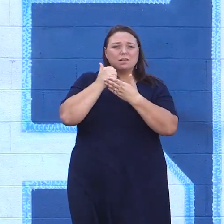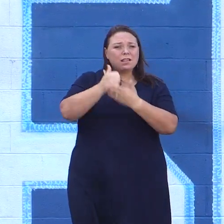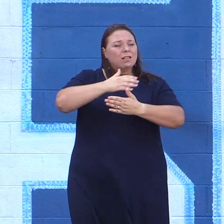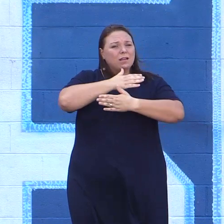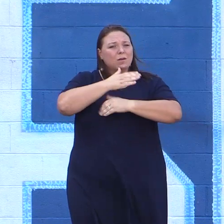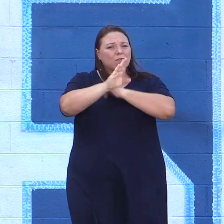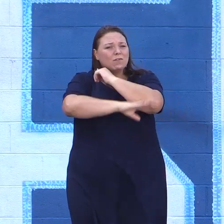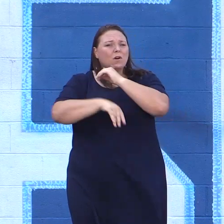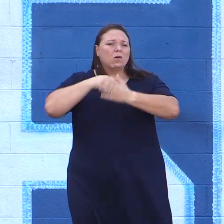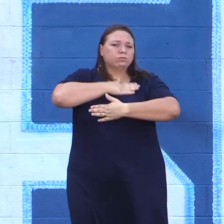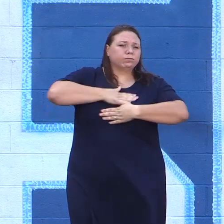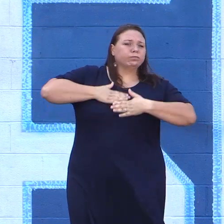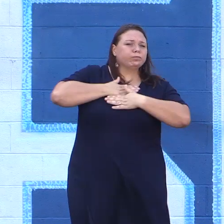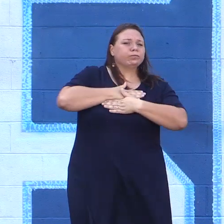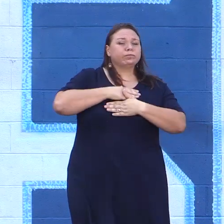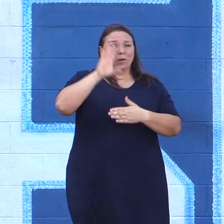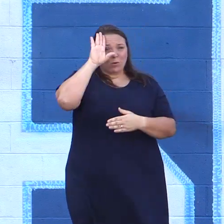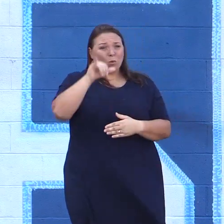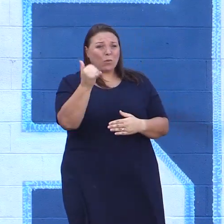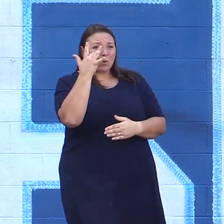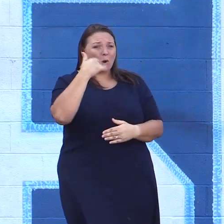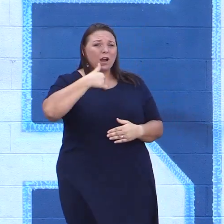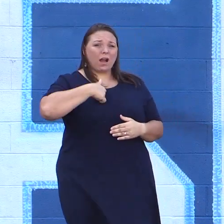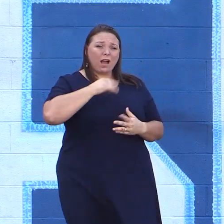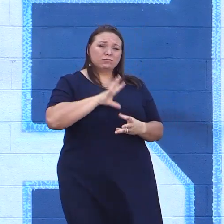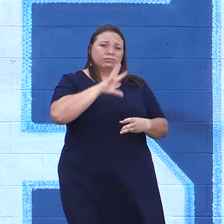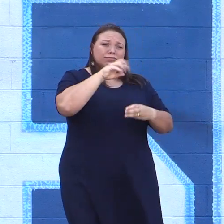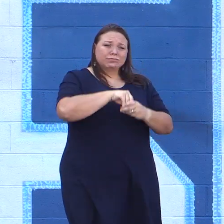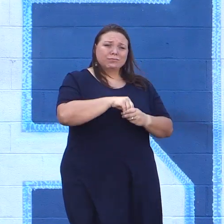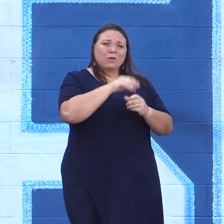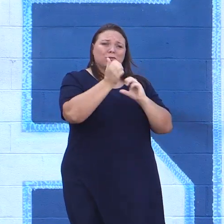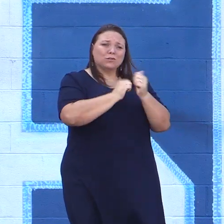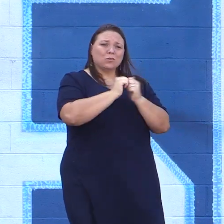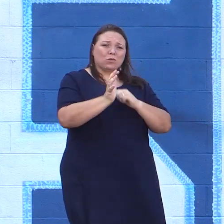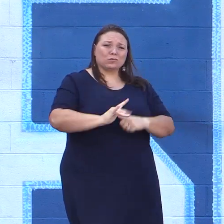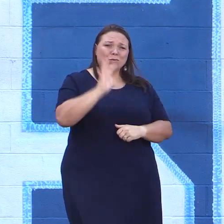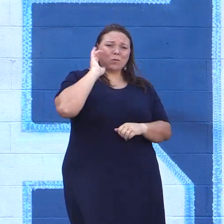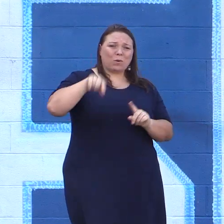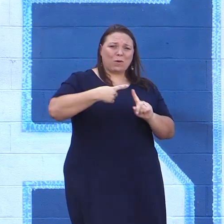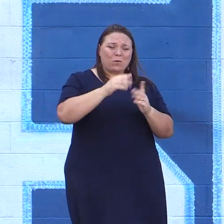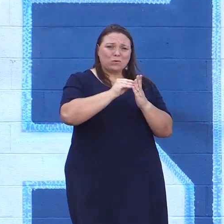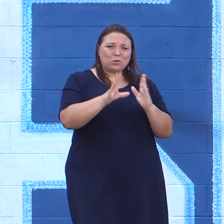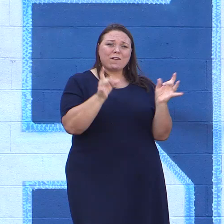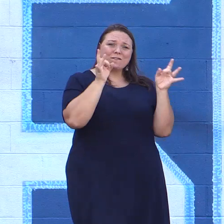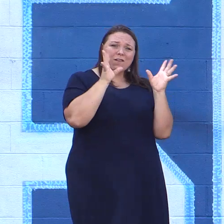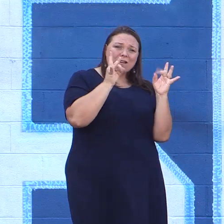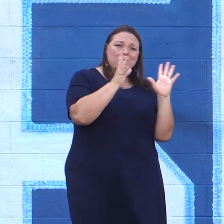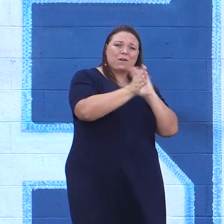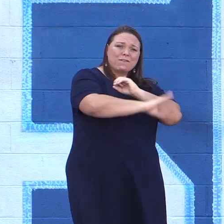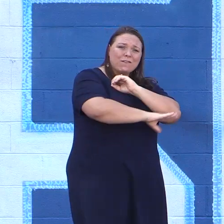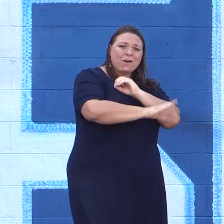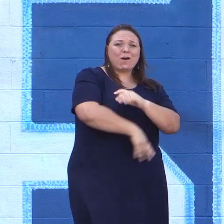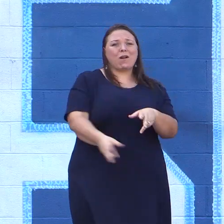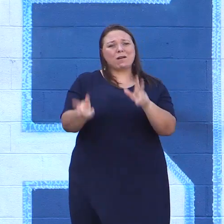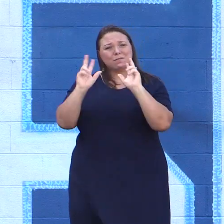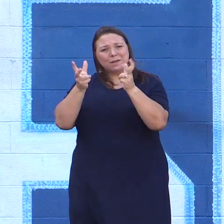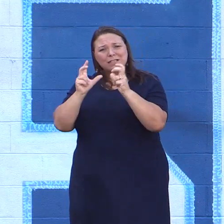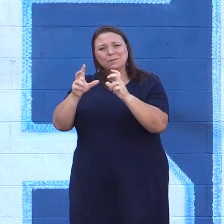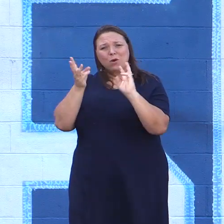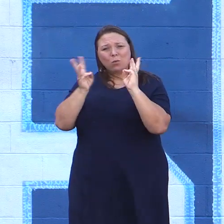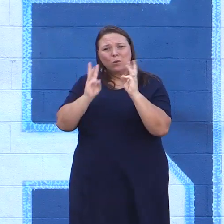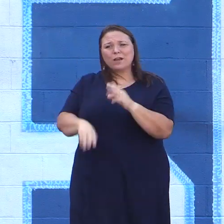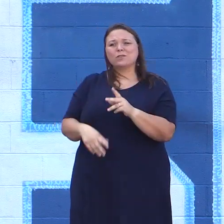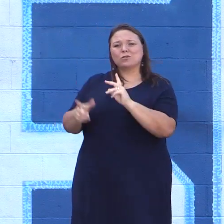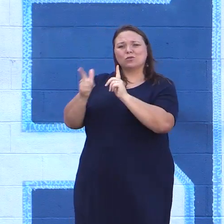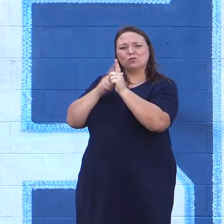enjoyable. And I know, because I played sports as a Metro Nashville Public School student, volleyball in the fall, basketball in the winter, and track